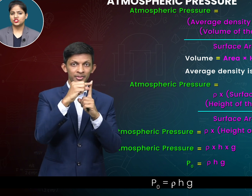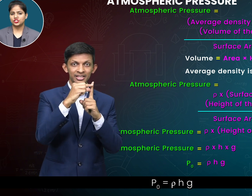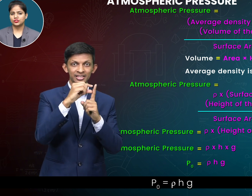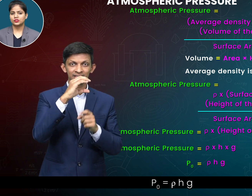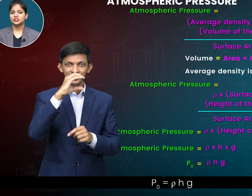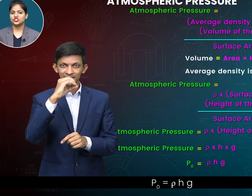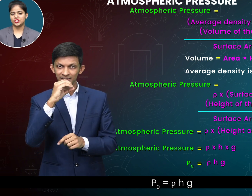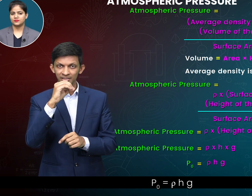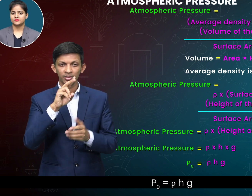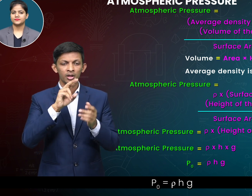h g.